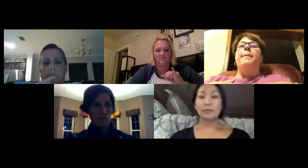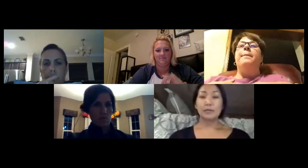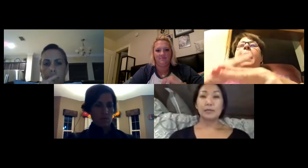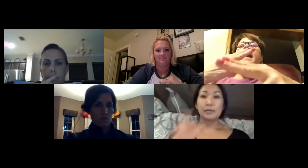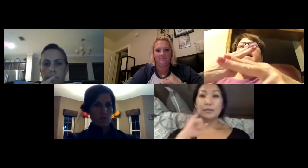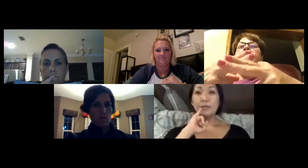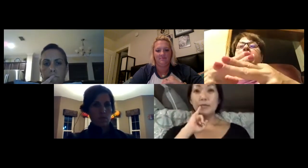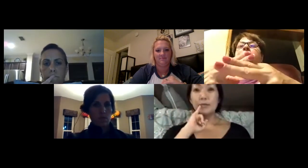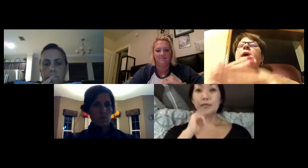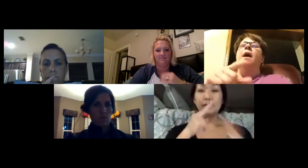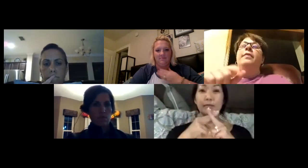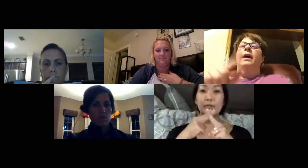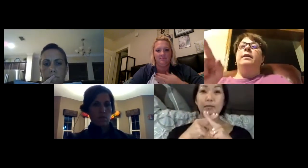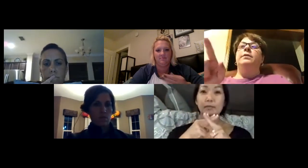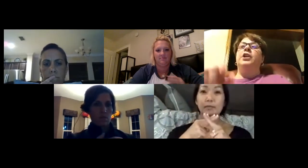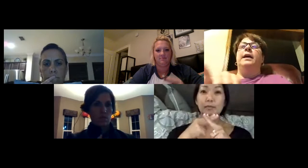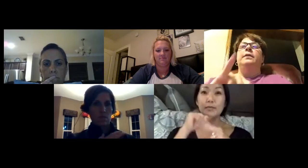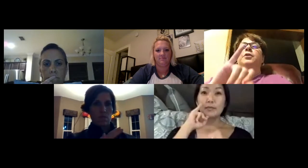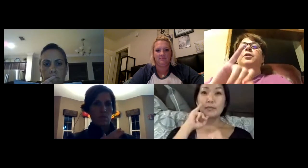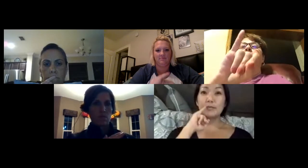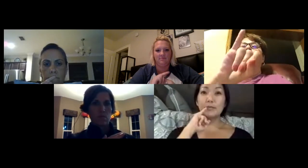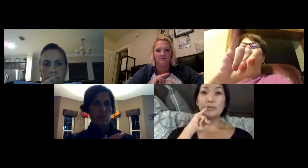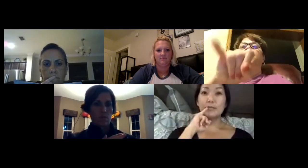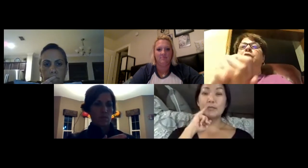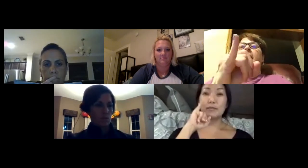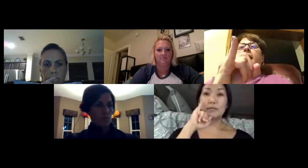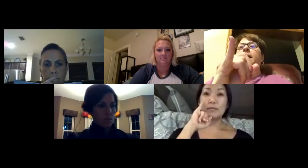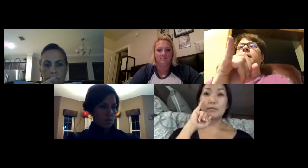my name. And then Jen, yours would be J